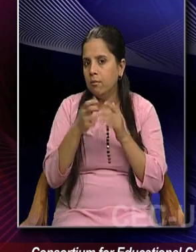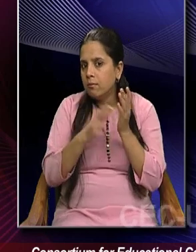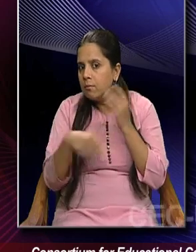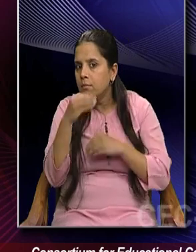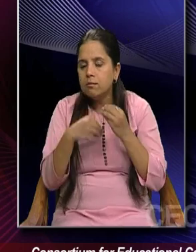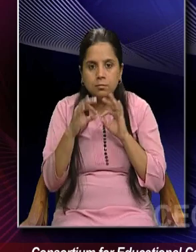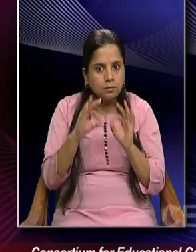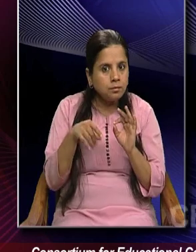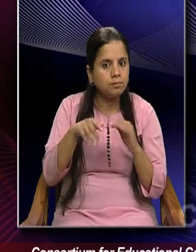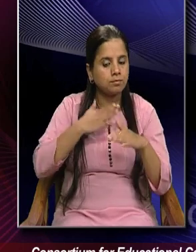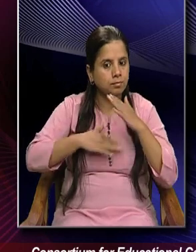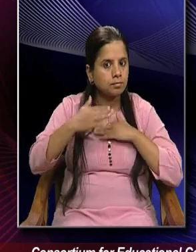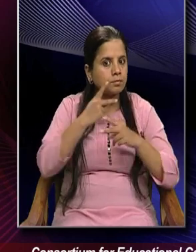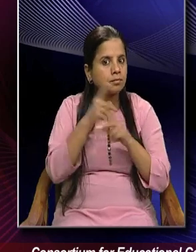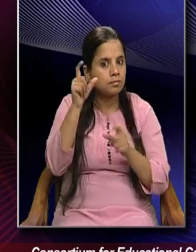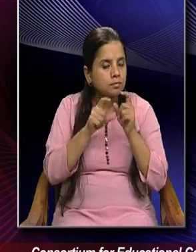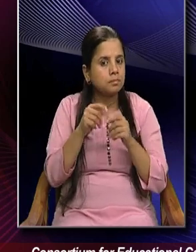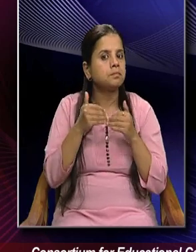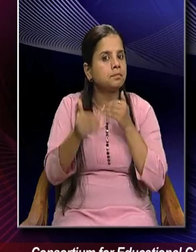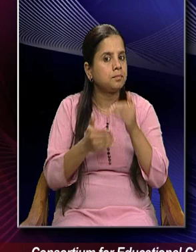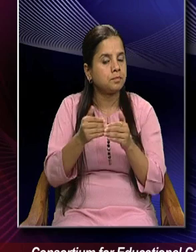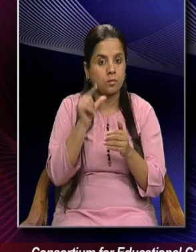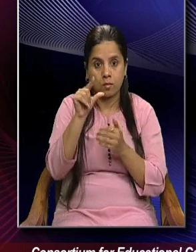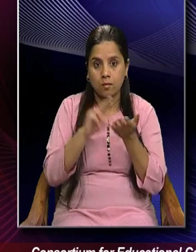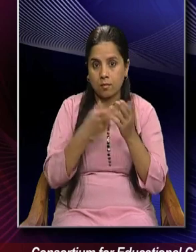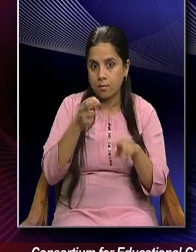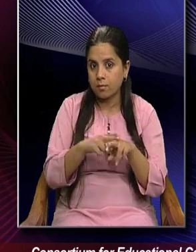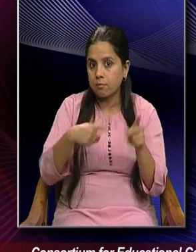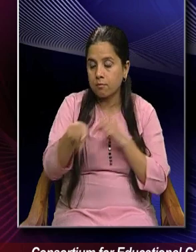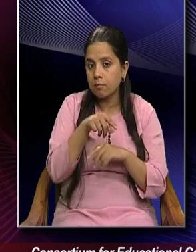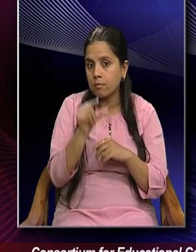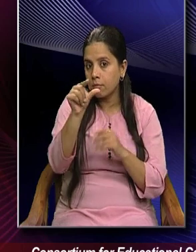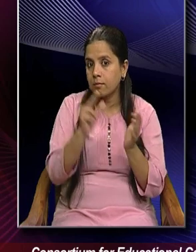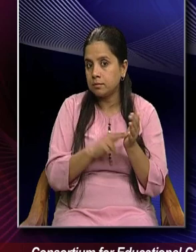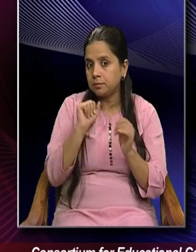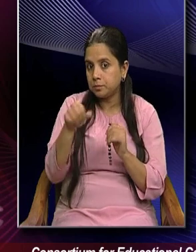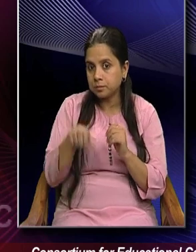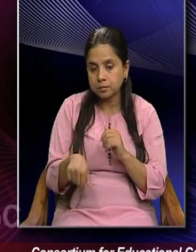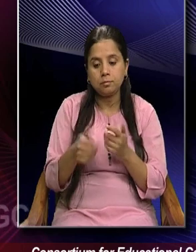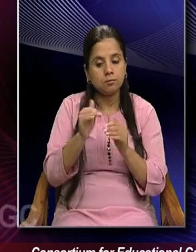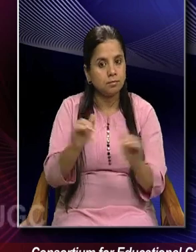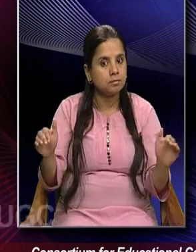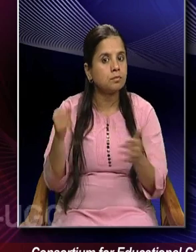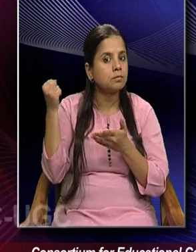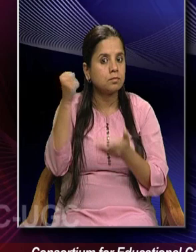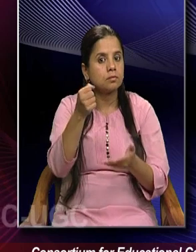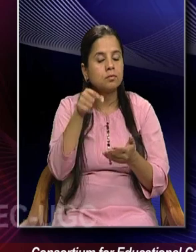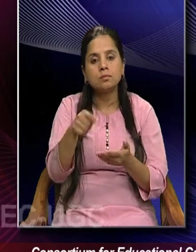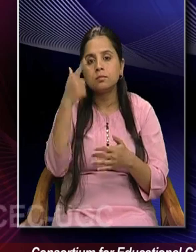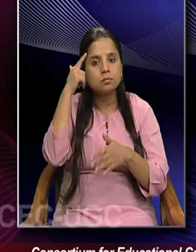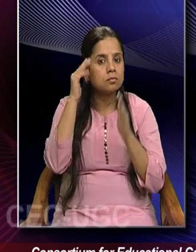build resilience. UNICEF, United Nations Children Fund, focuses on